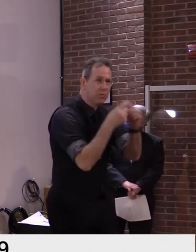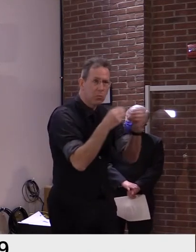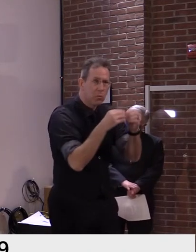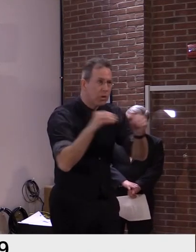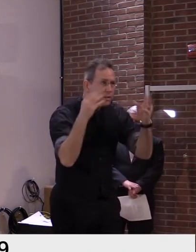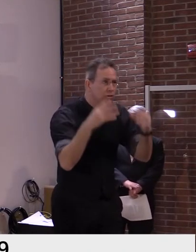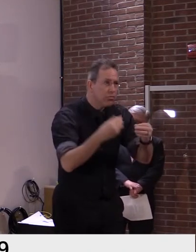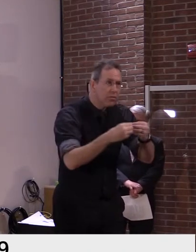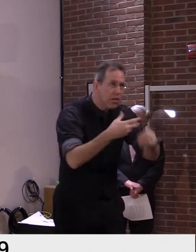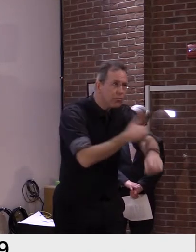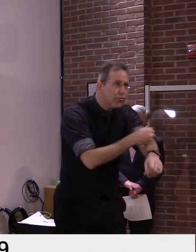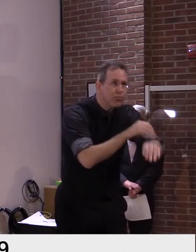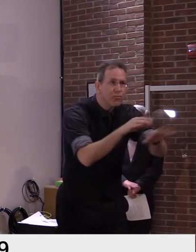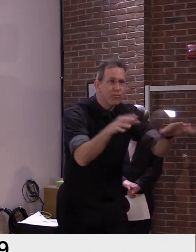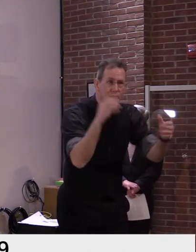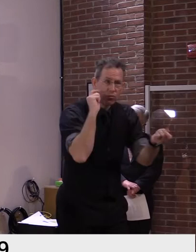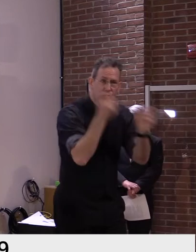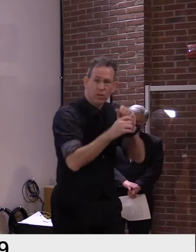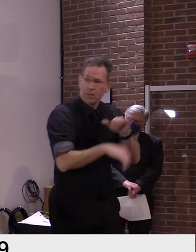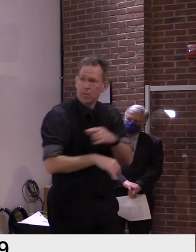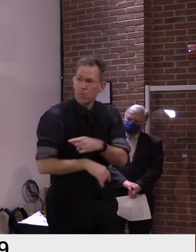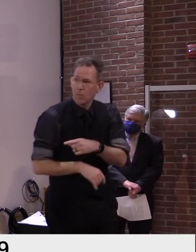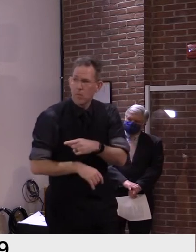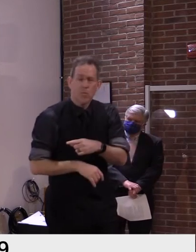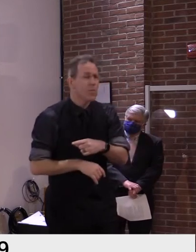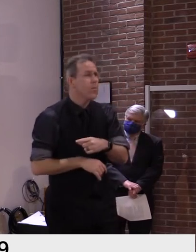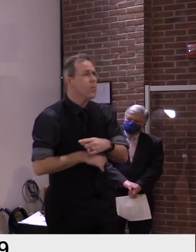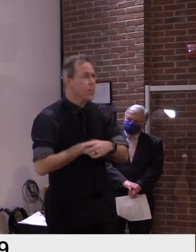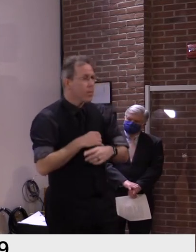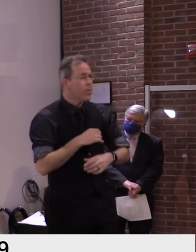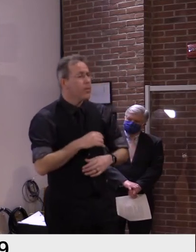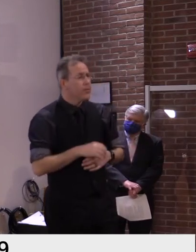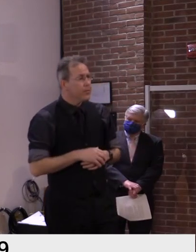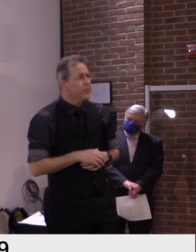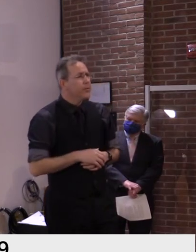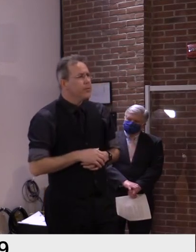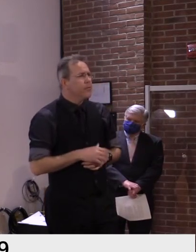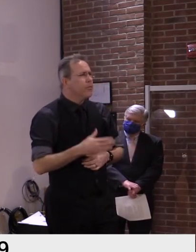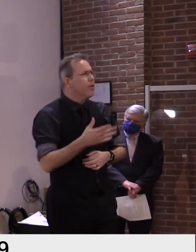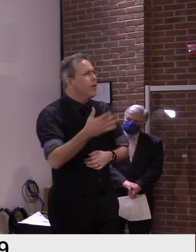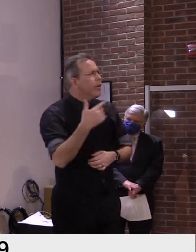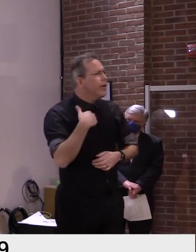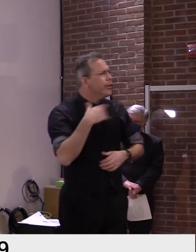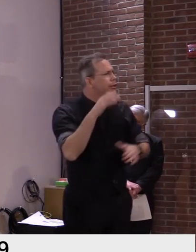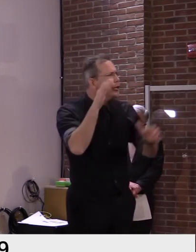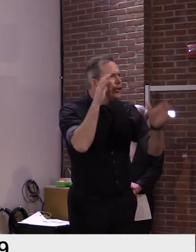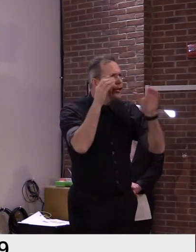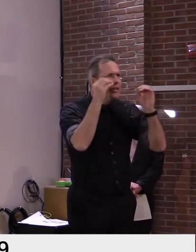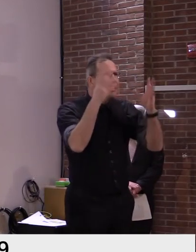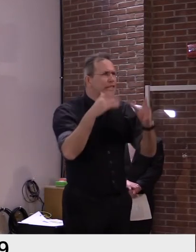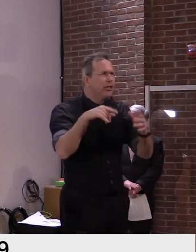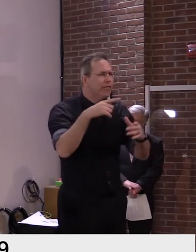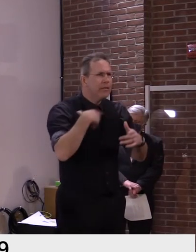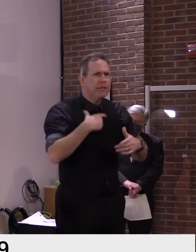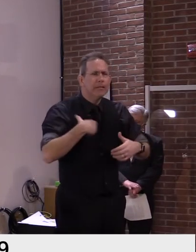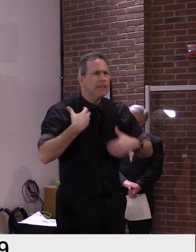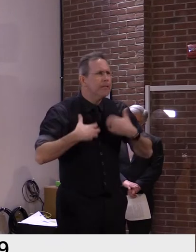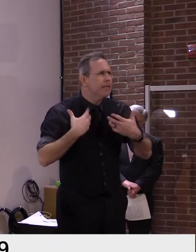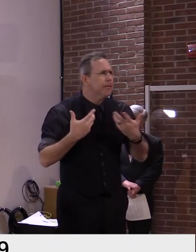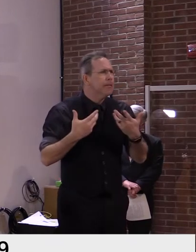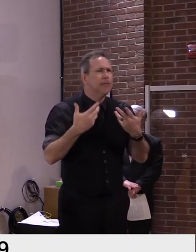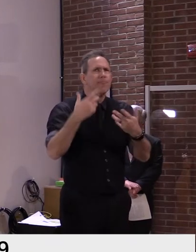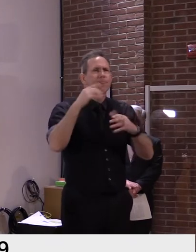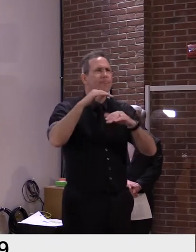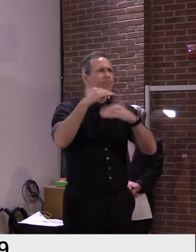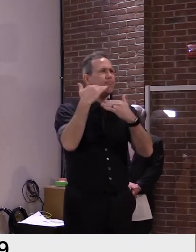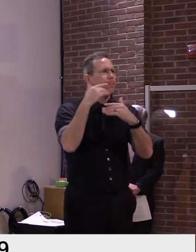heard loud and clear. And we want to be able to work together in order to accomplish the goal. And I think if we can all now,